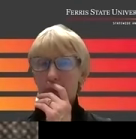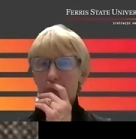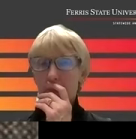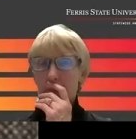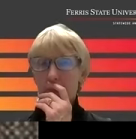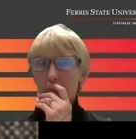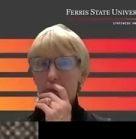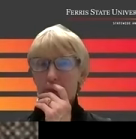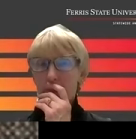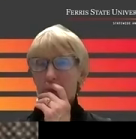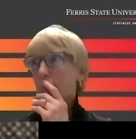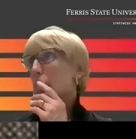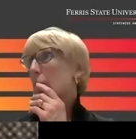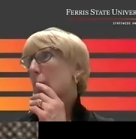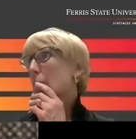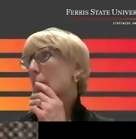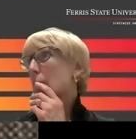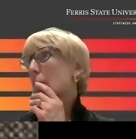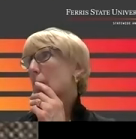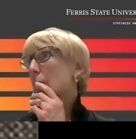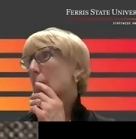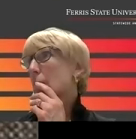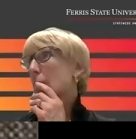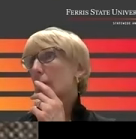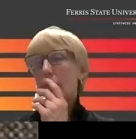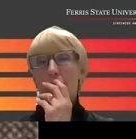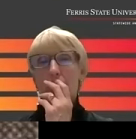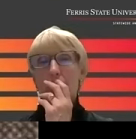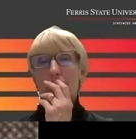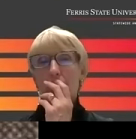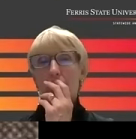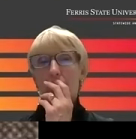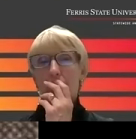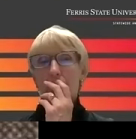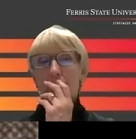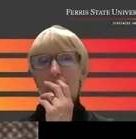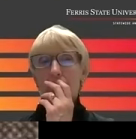face. That little boy was also my brother. And I thought,